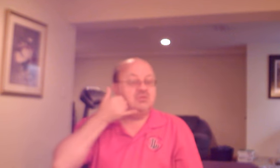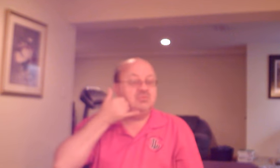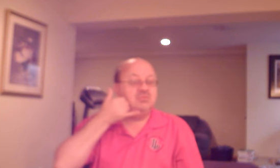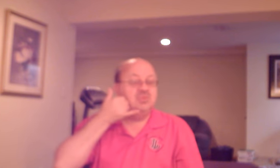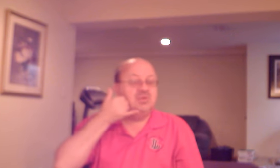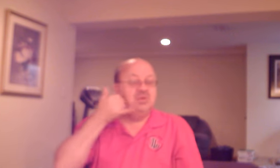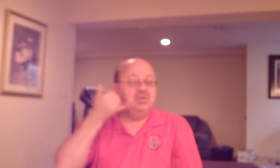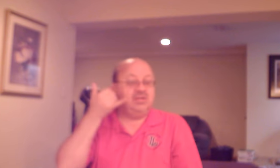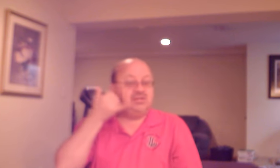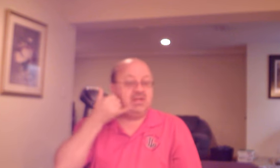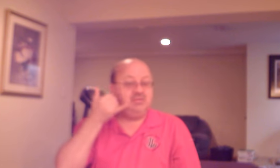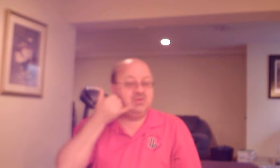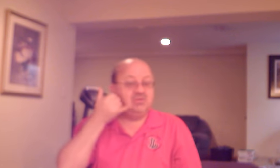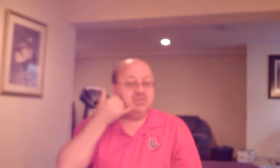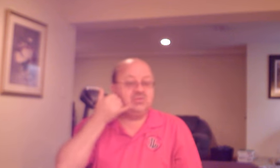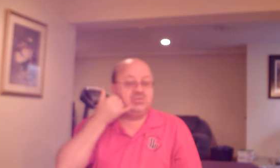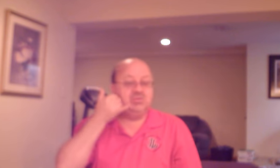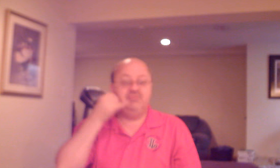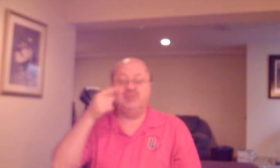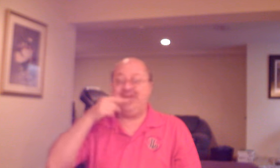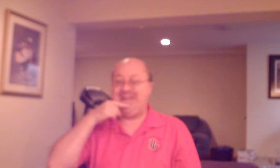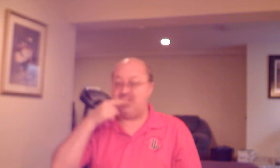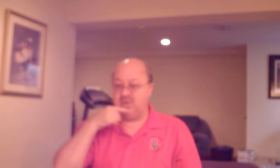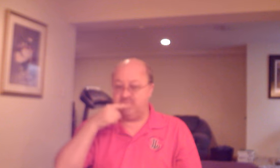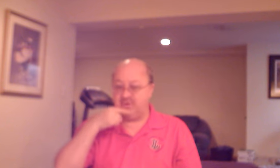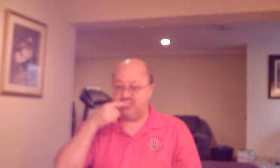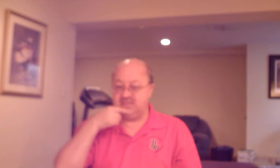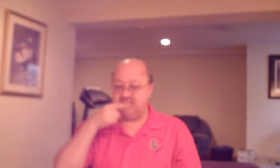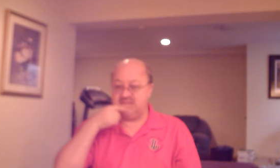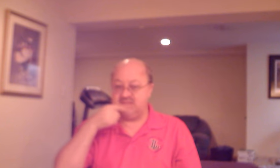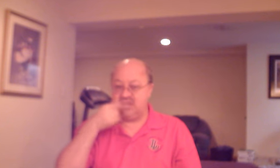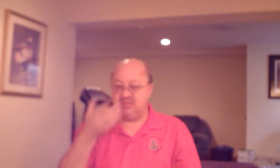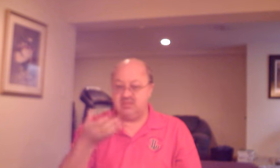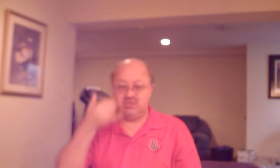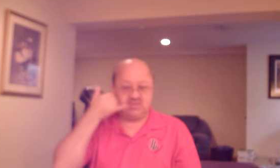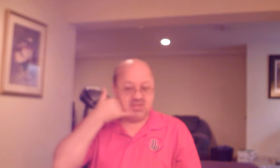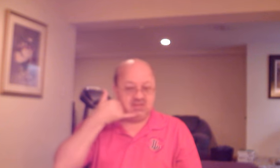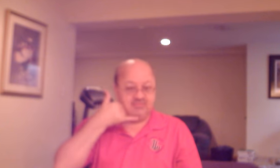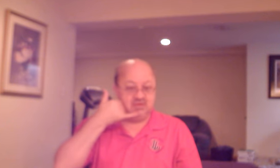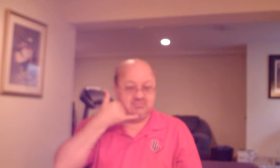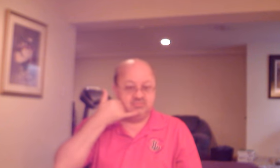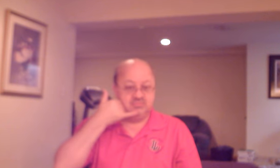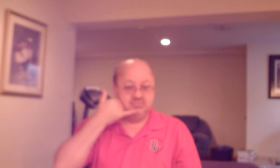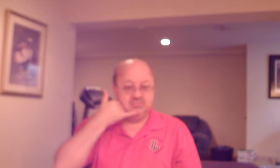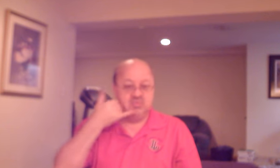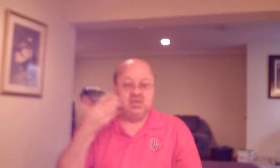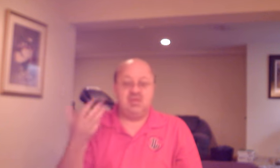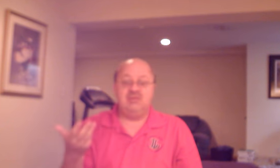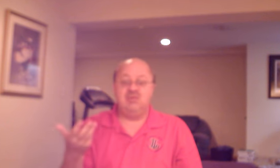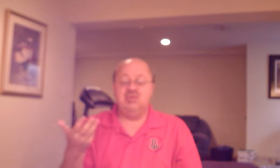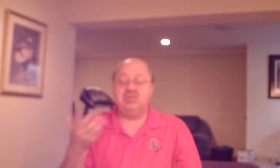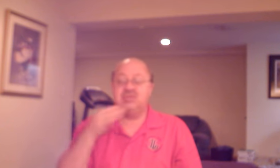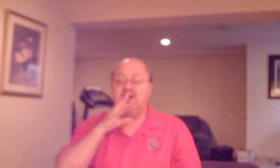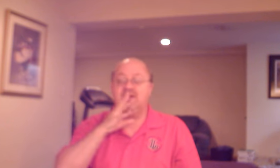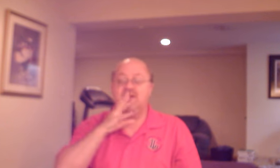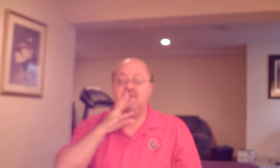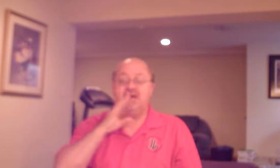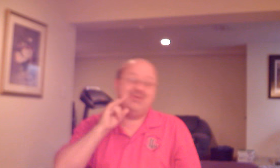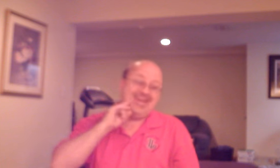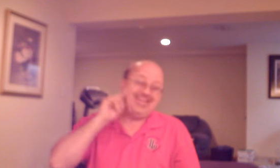Telephone. Now telephone is usually for a hearing person. That's a sign that they'll use. Telephone. If they're usually talking about a